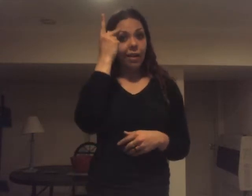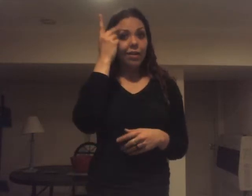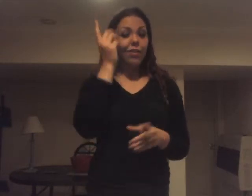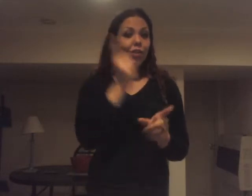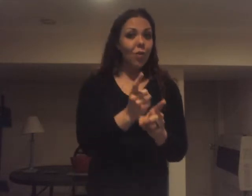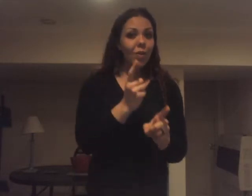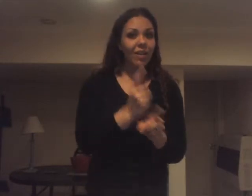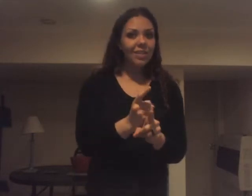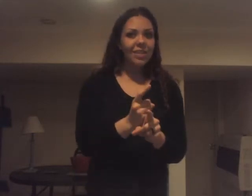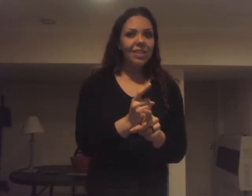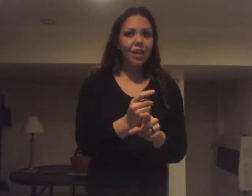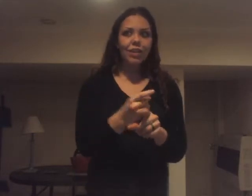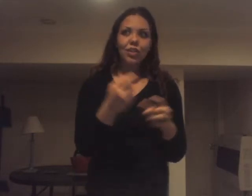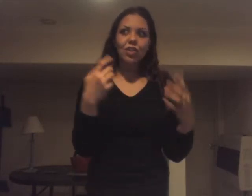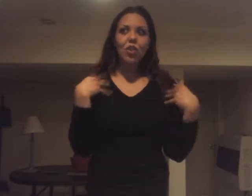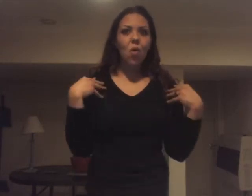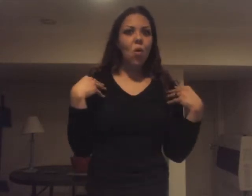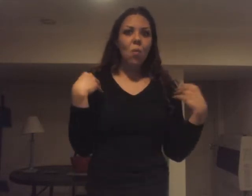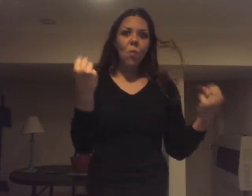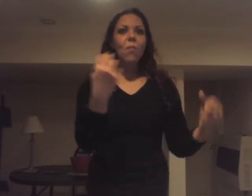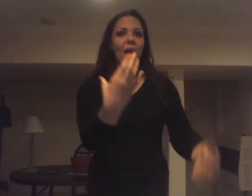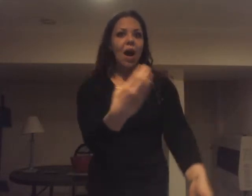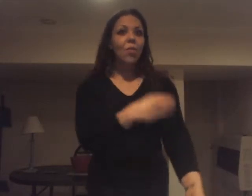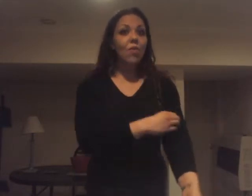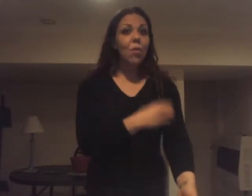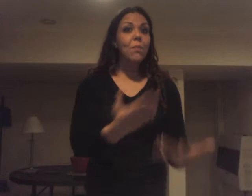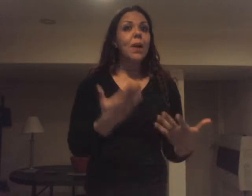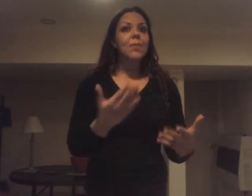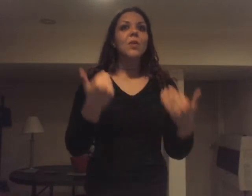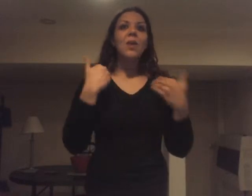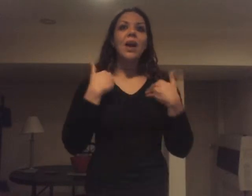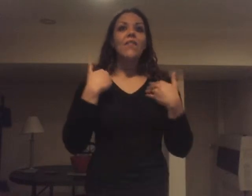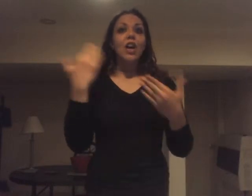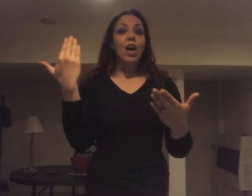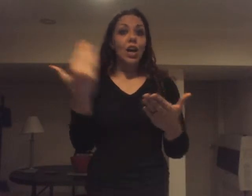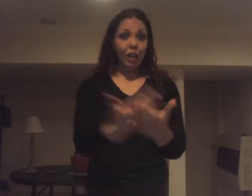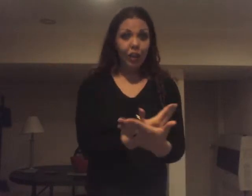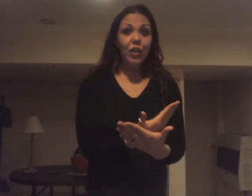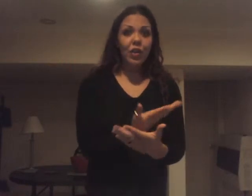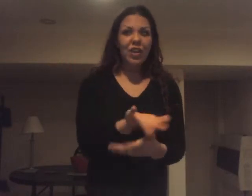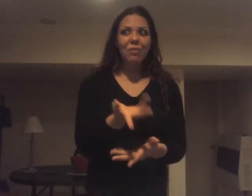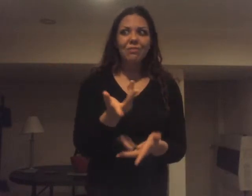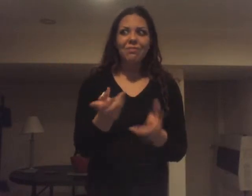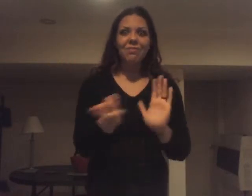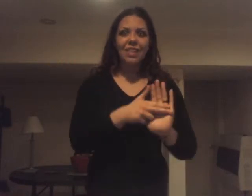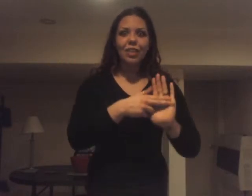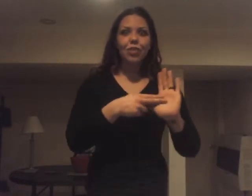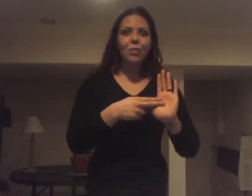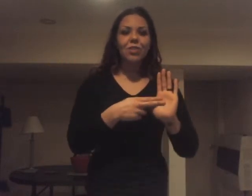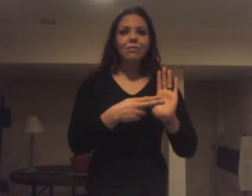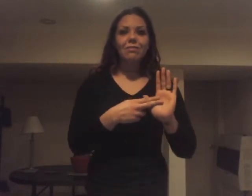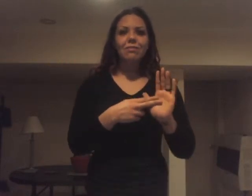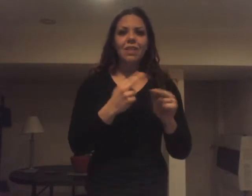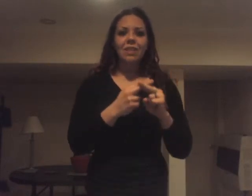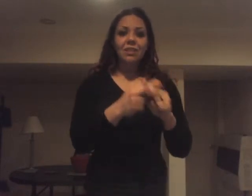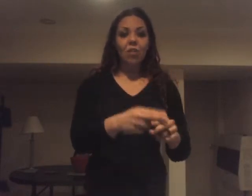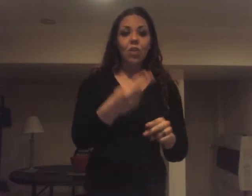so powerful that we might have a new condition that they describe as homophobia. It already sounds like a mental disease, doesn't it? So